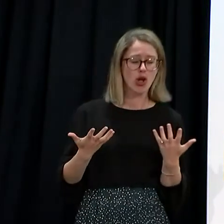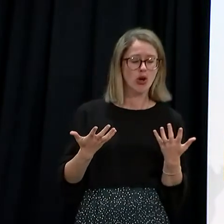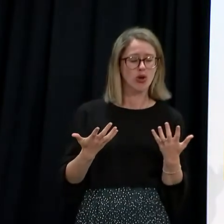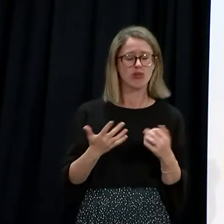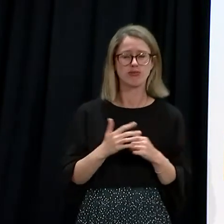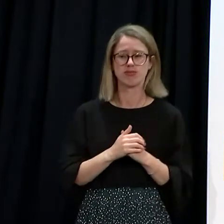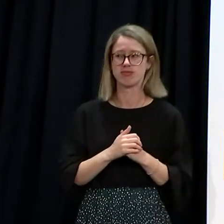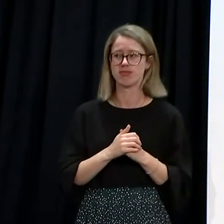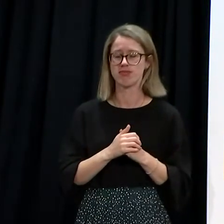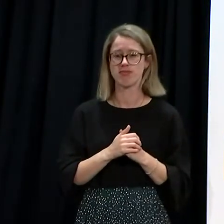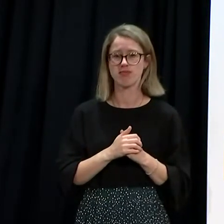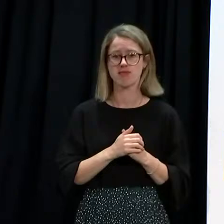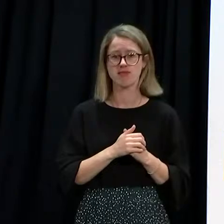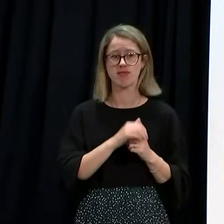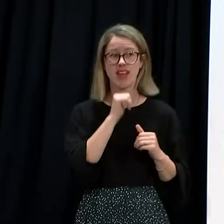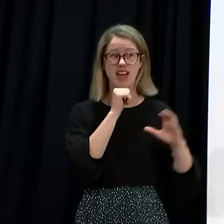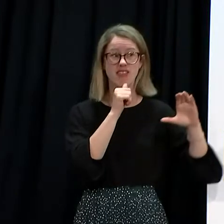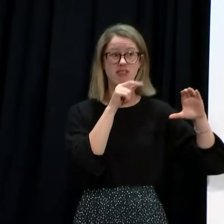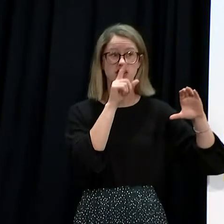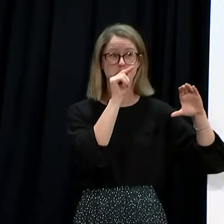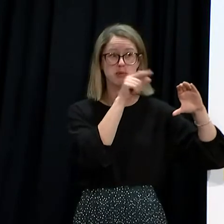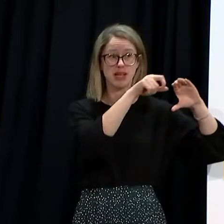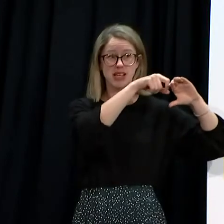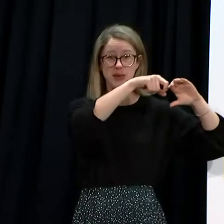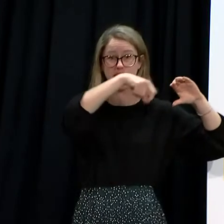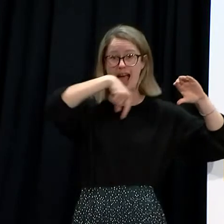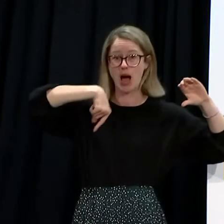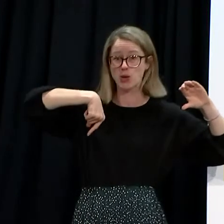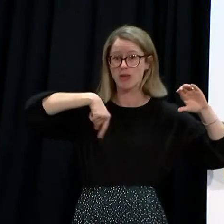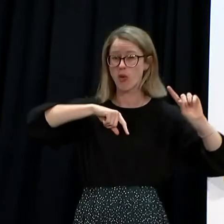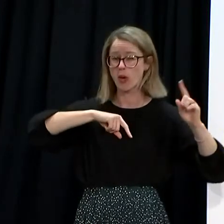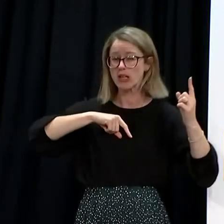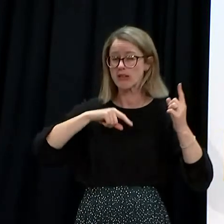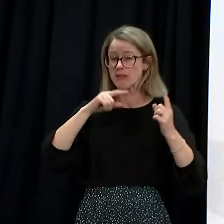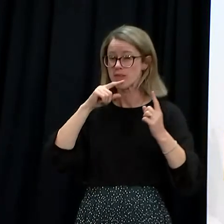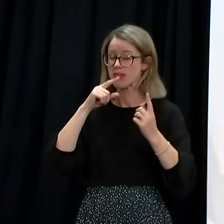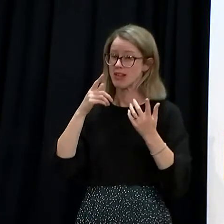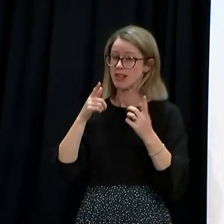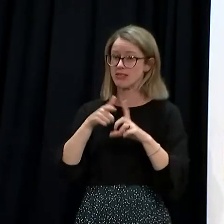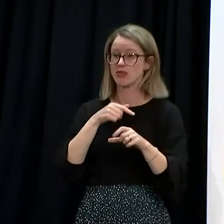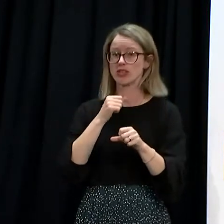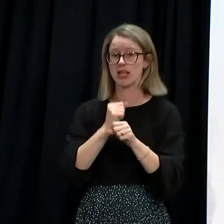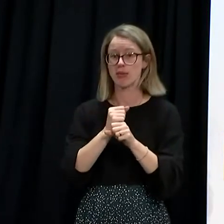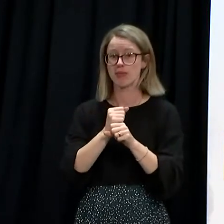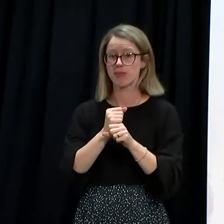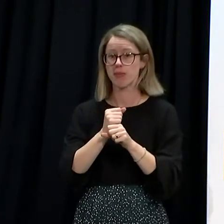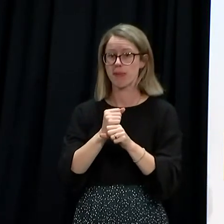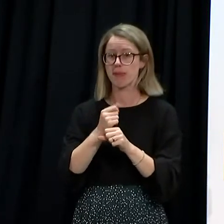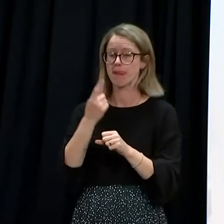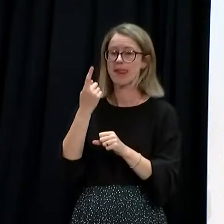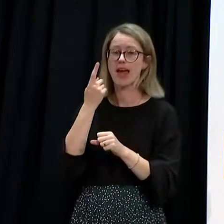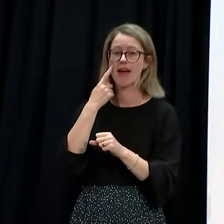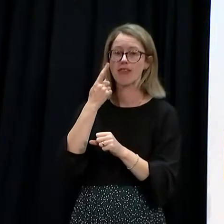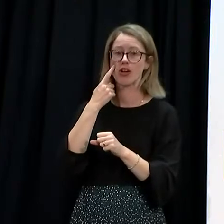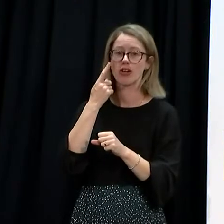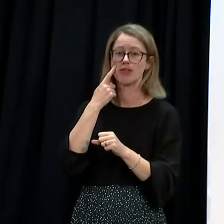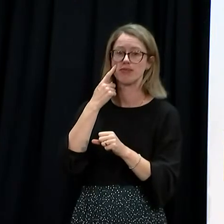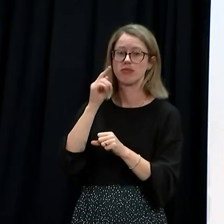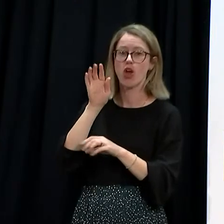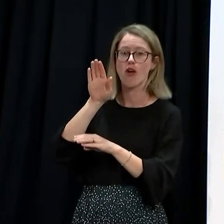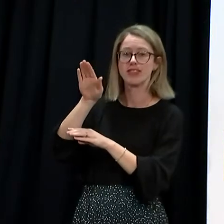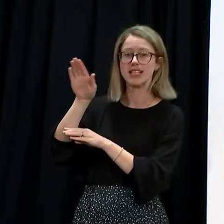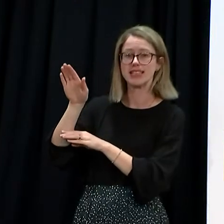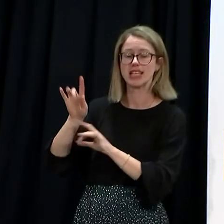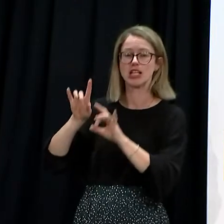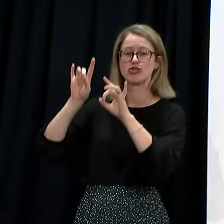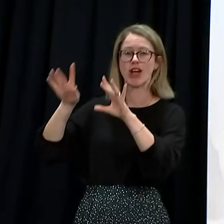risk tolerance for the ability of that to move through the country. And I just look, for instance, cast my eyes at other places that use border policies.